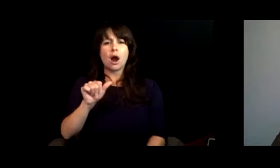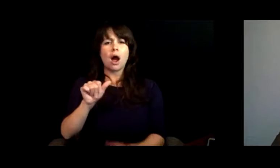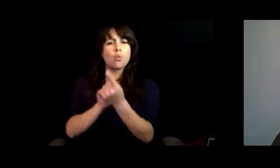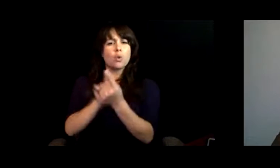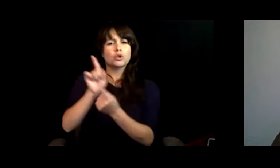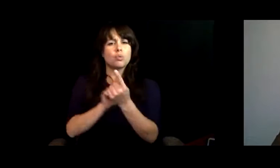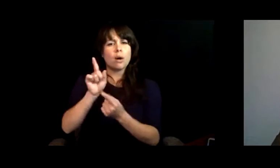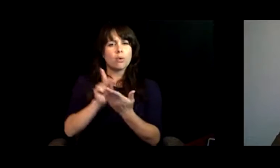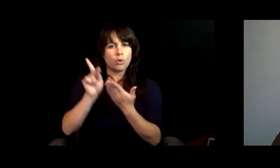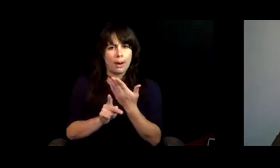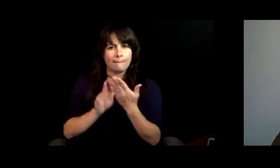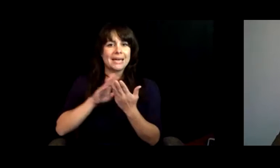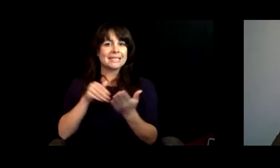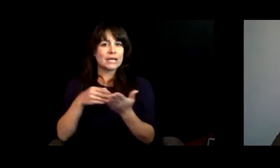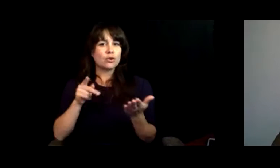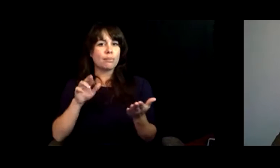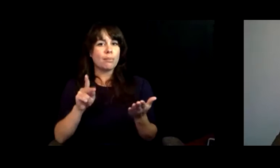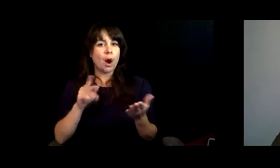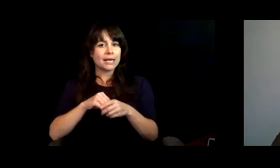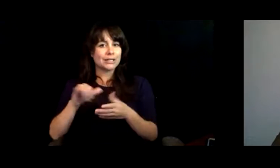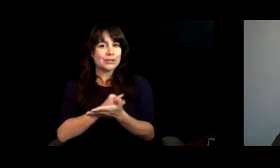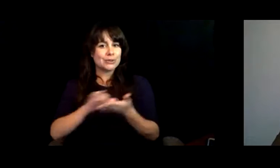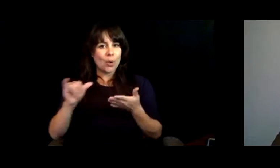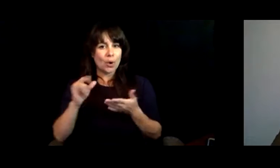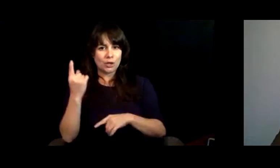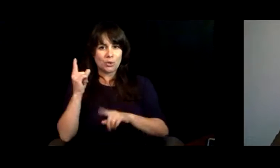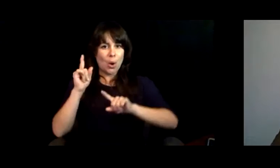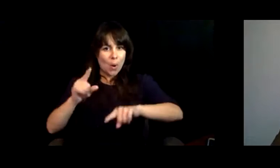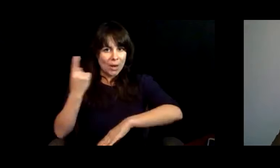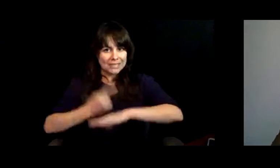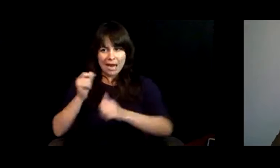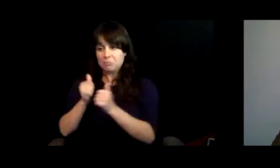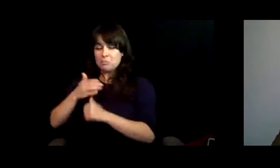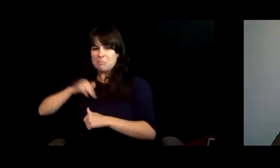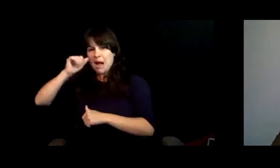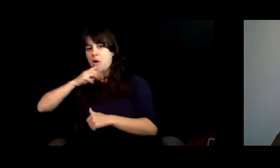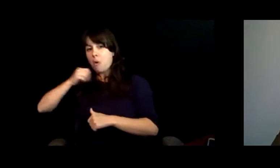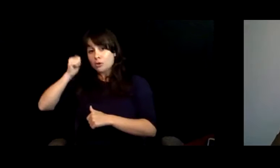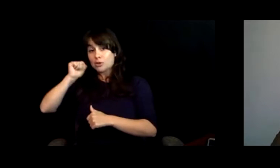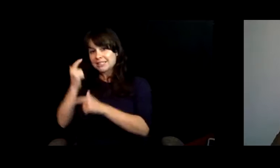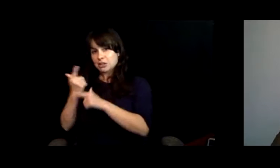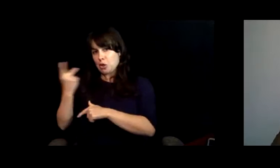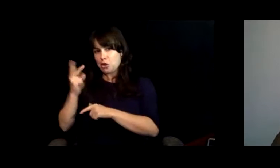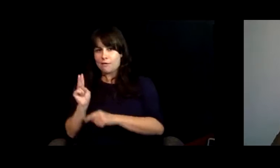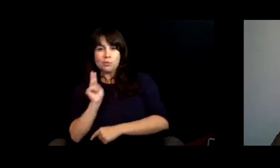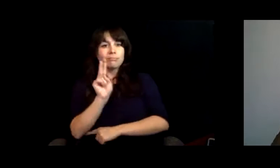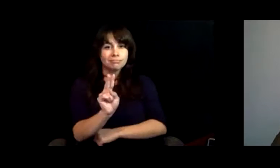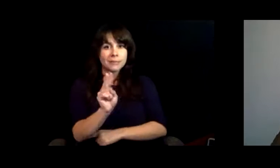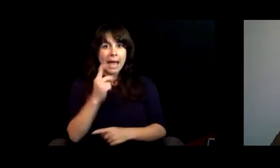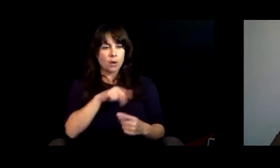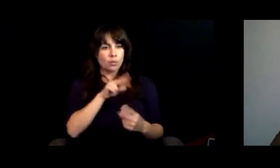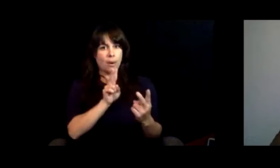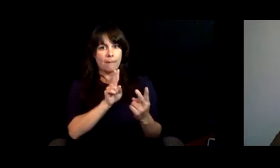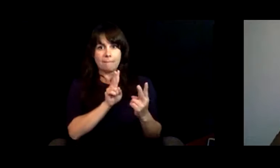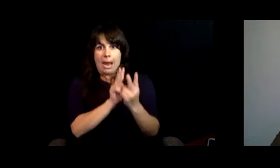Park, New York. And you go over there one day. I went with my older sister who was in college. And we got paired up with someone with special needs.